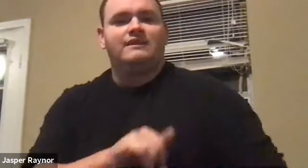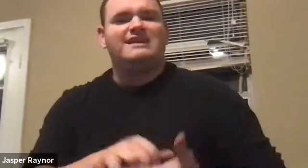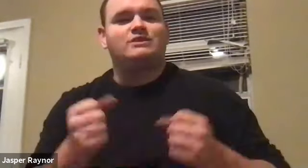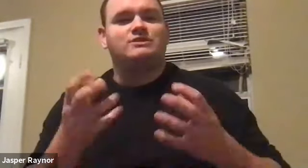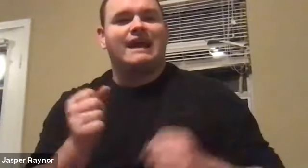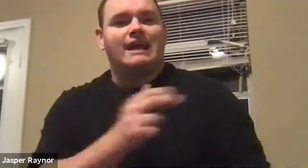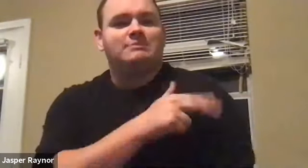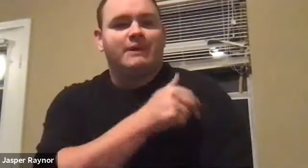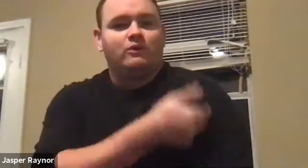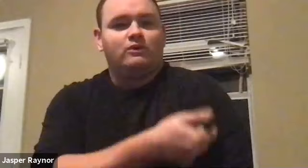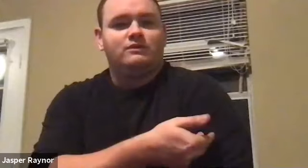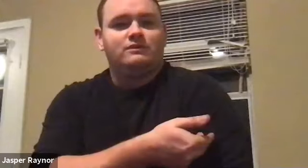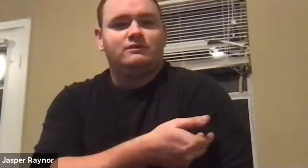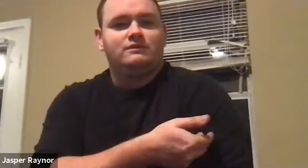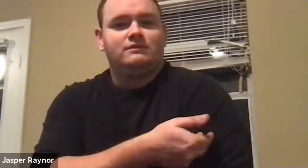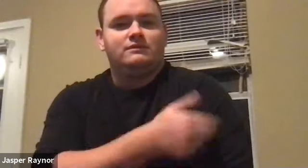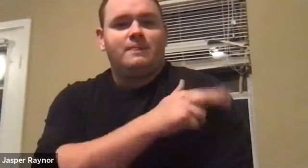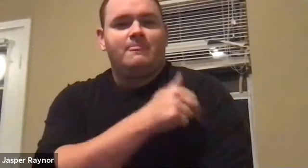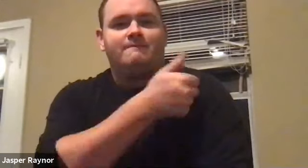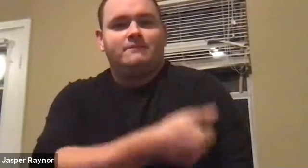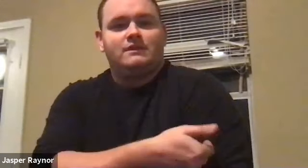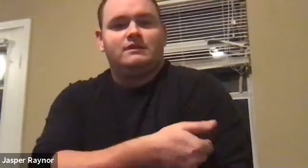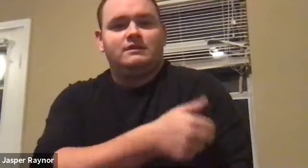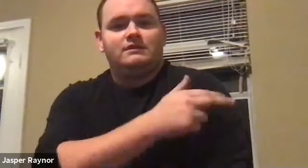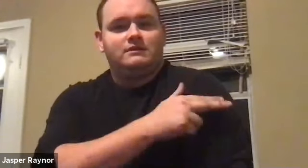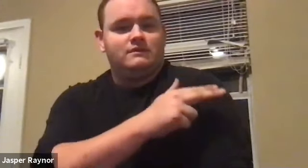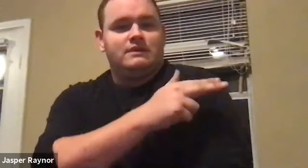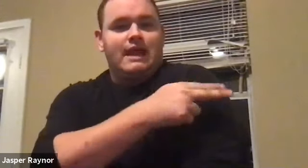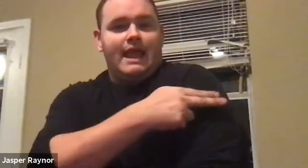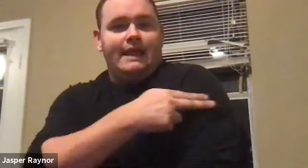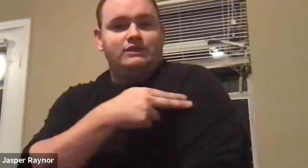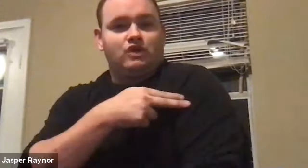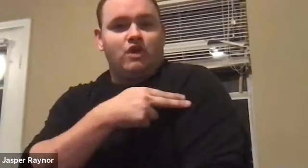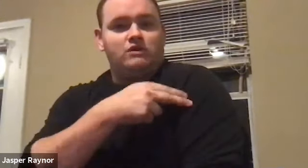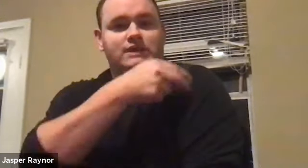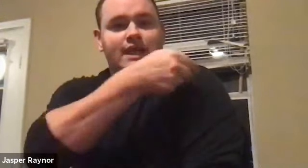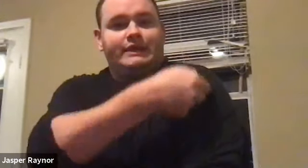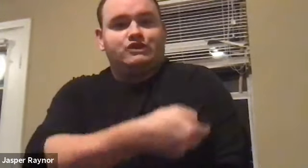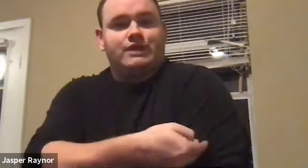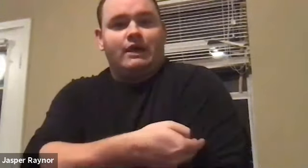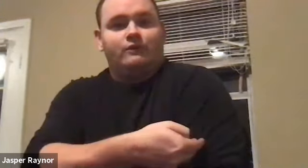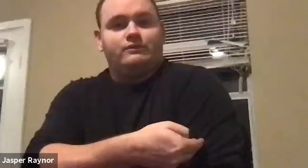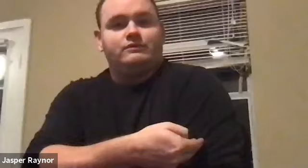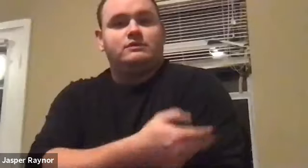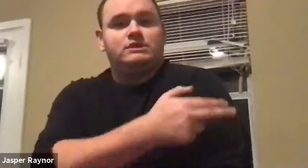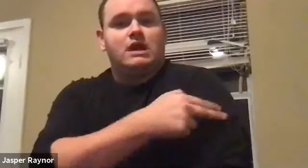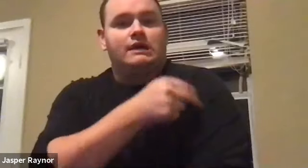That's how you sign hospital. Mhm. How did you do that? H cross, H down.